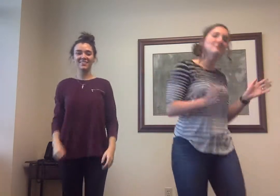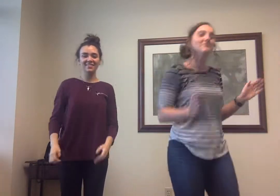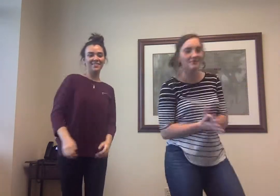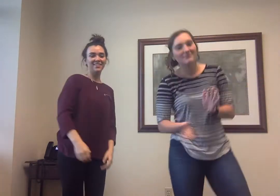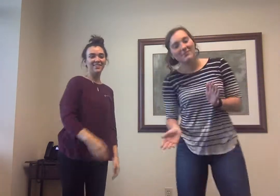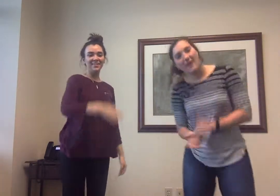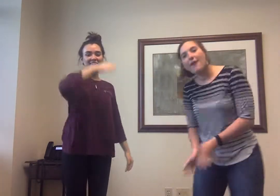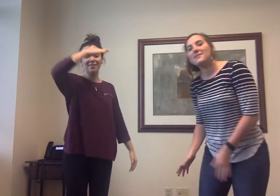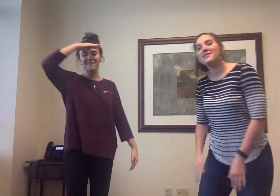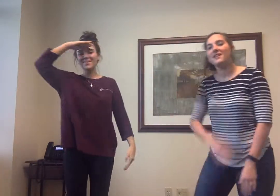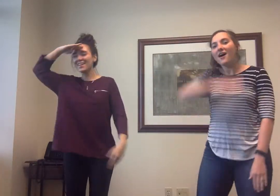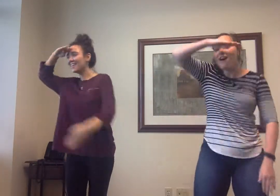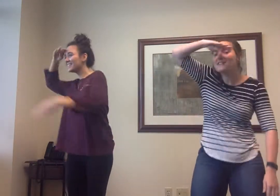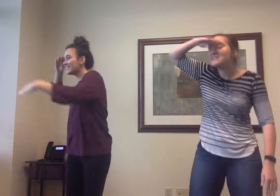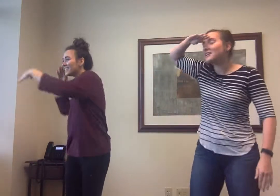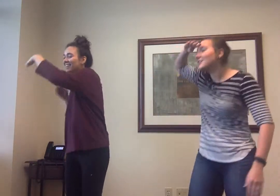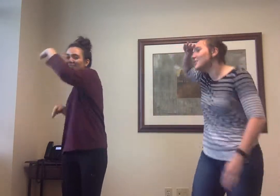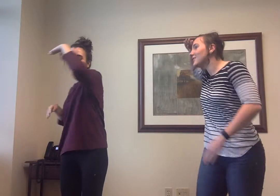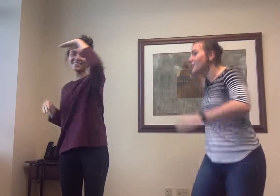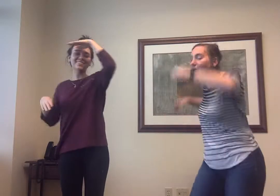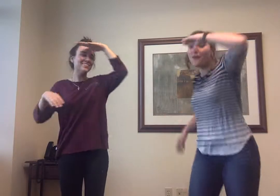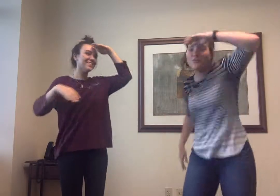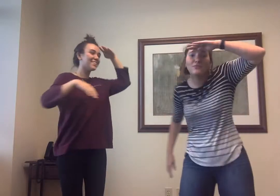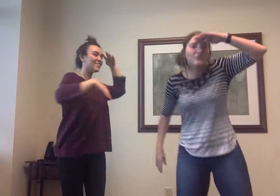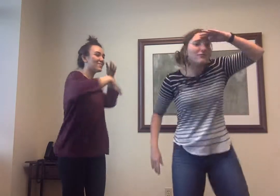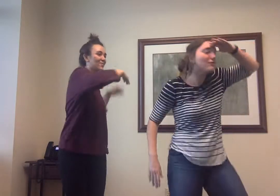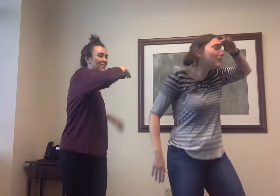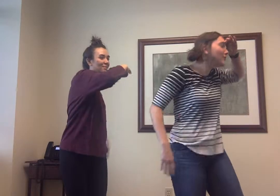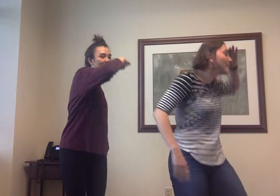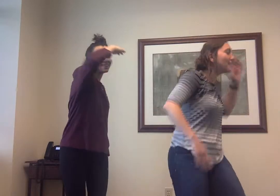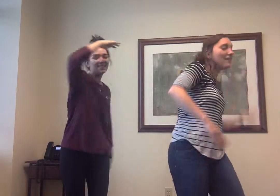Now I'm lost in your freedom.